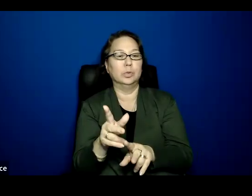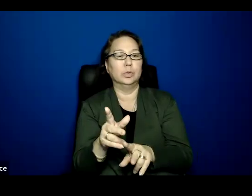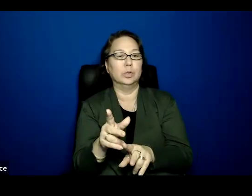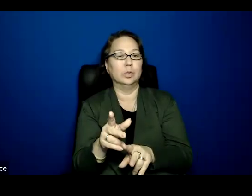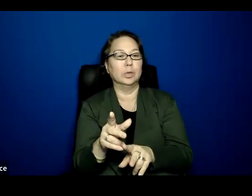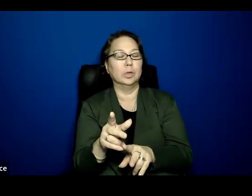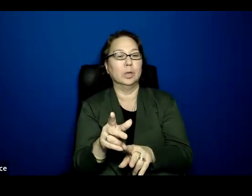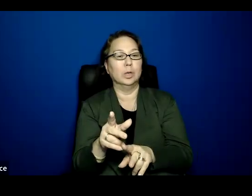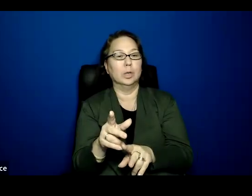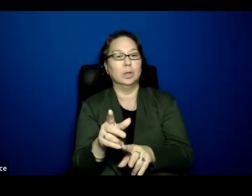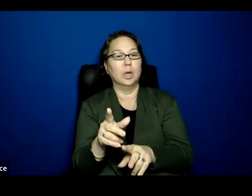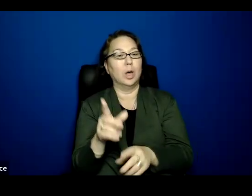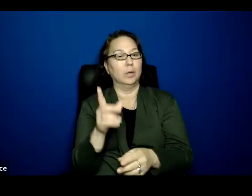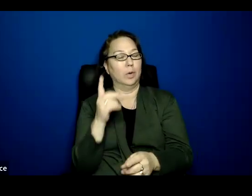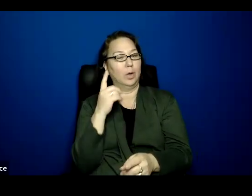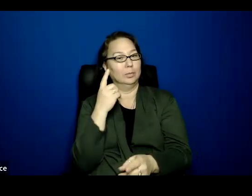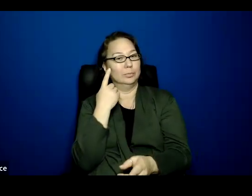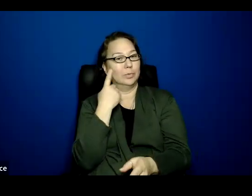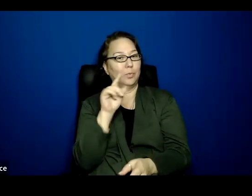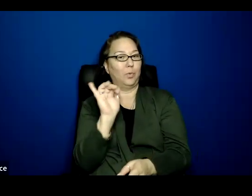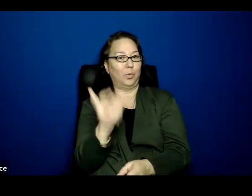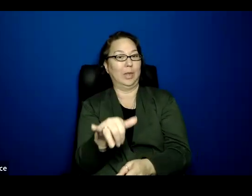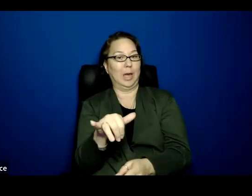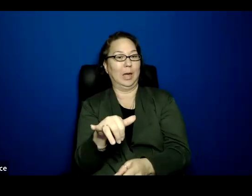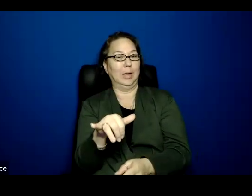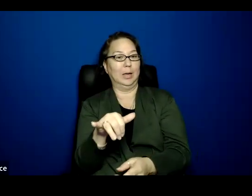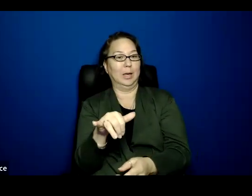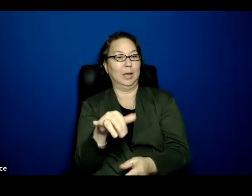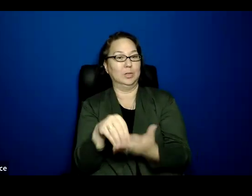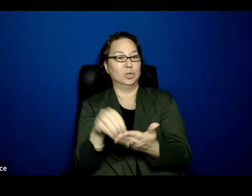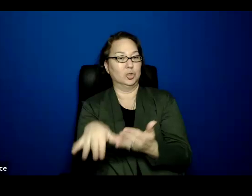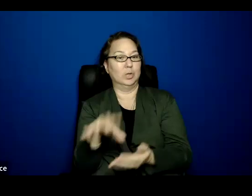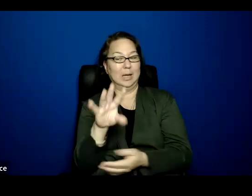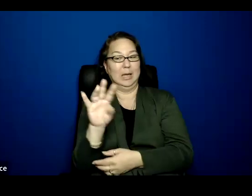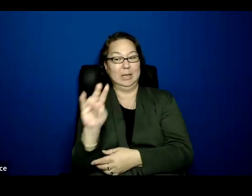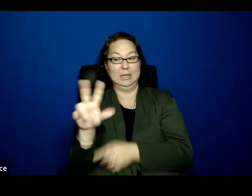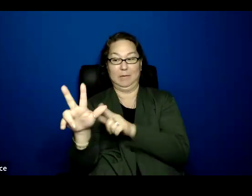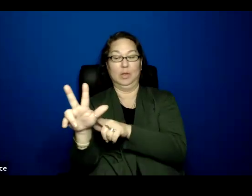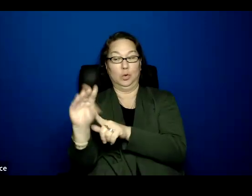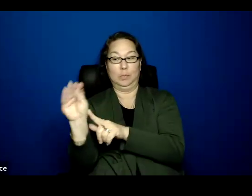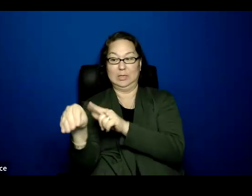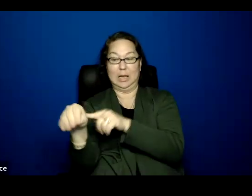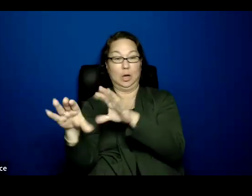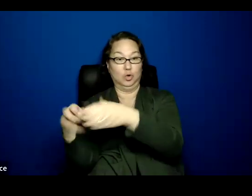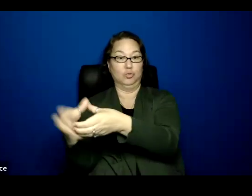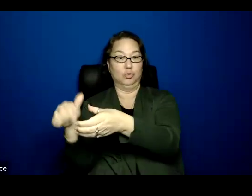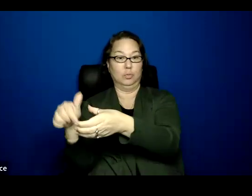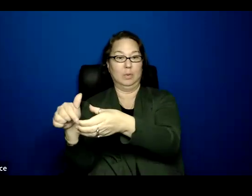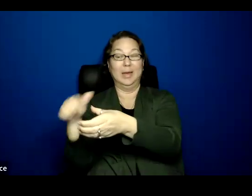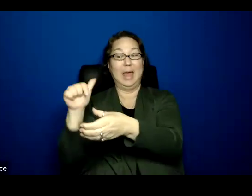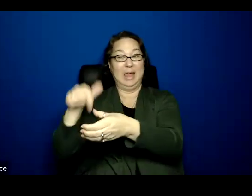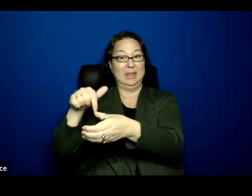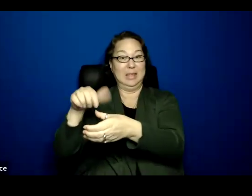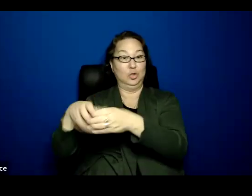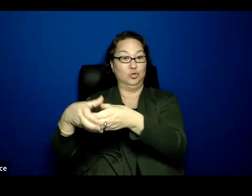our students, the 73%, 47% of those students are making progress.